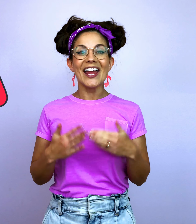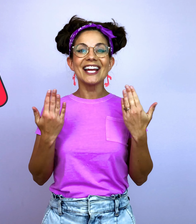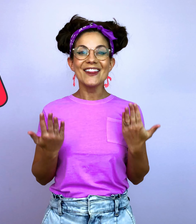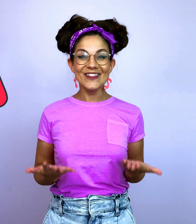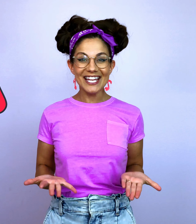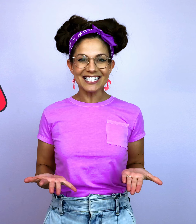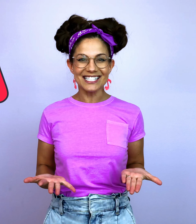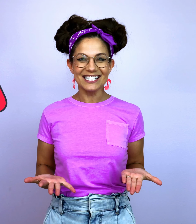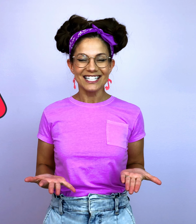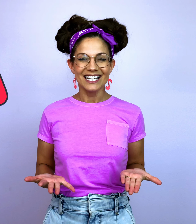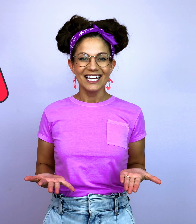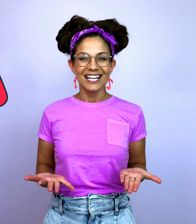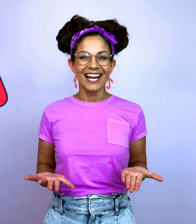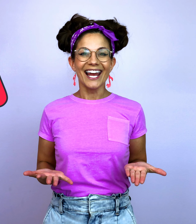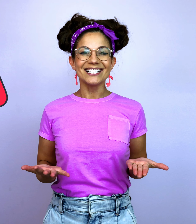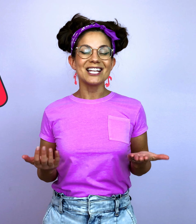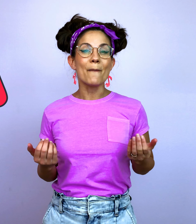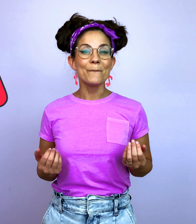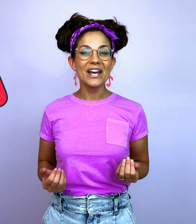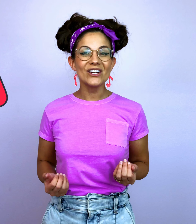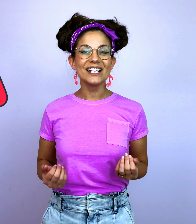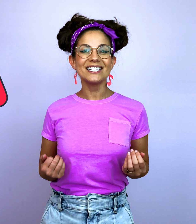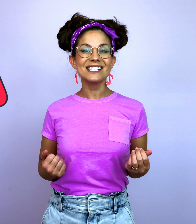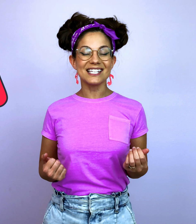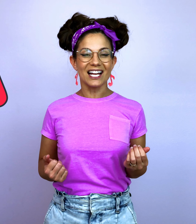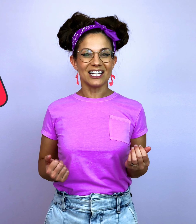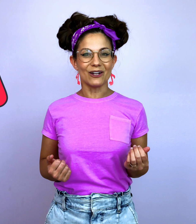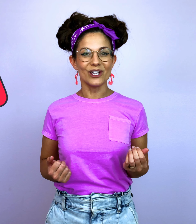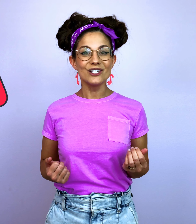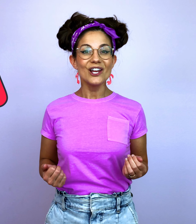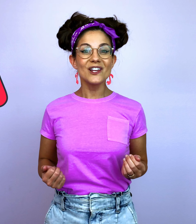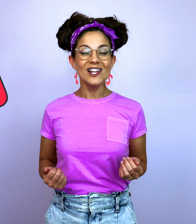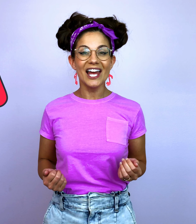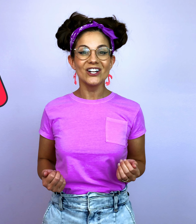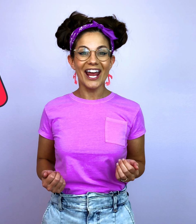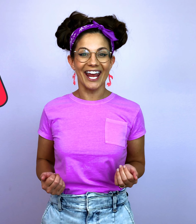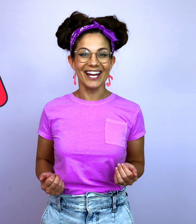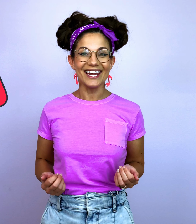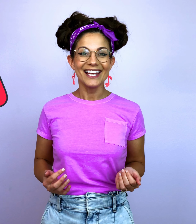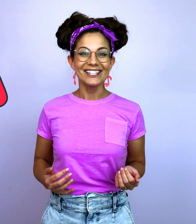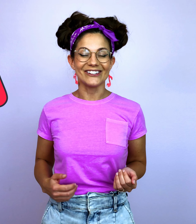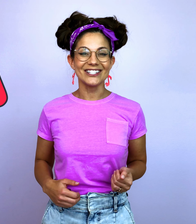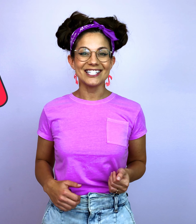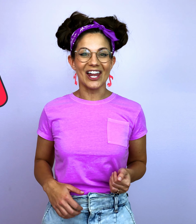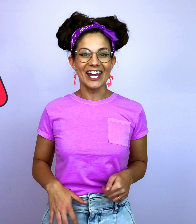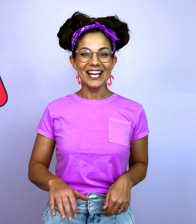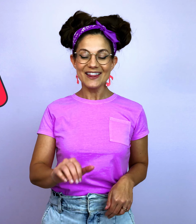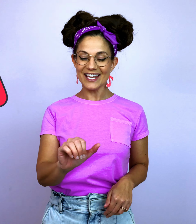like this. And in American Sign Language, the letter A looks like